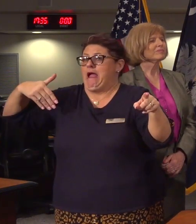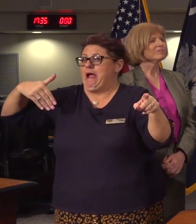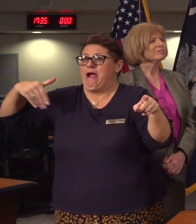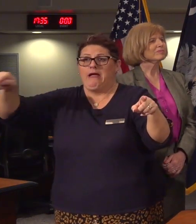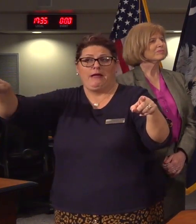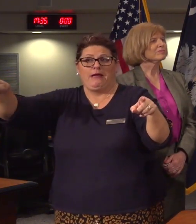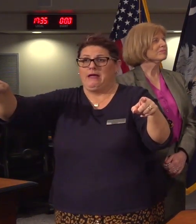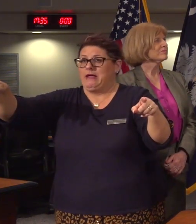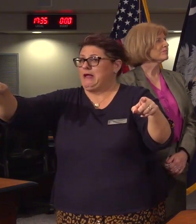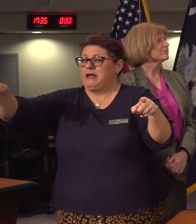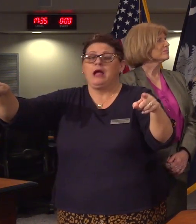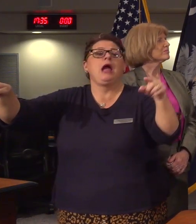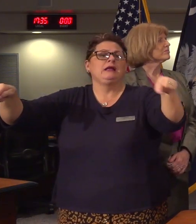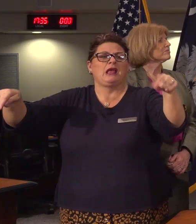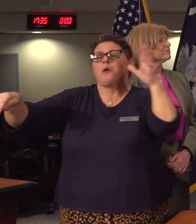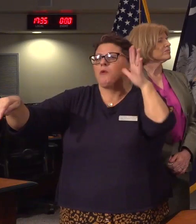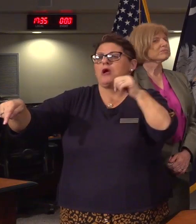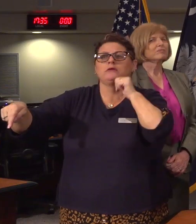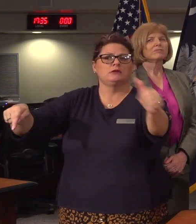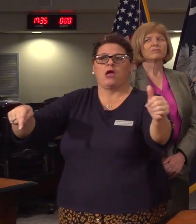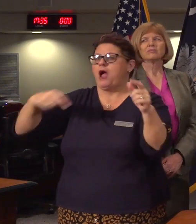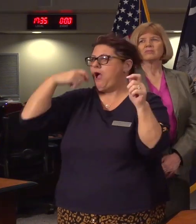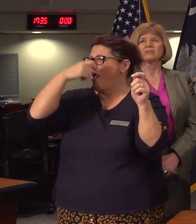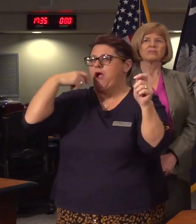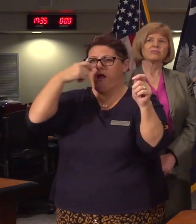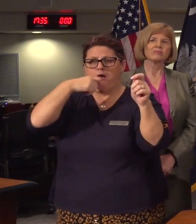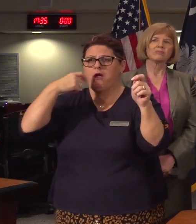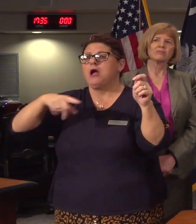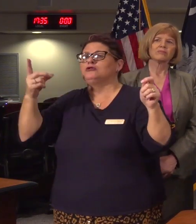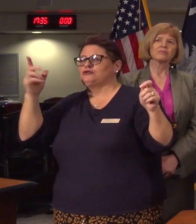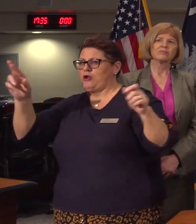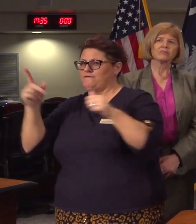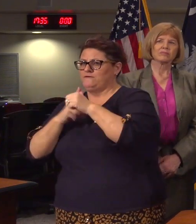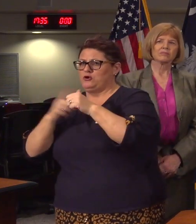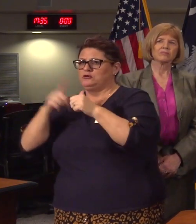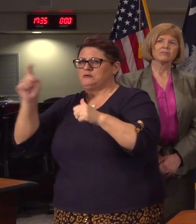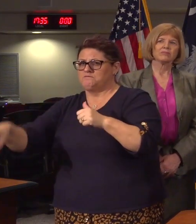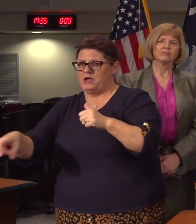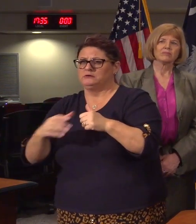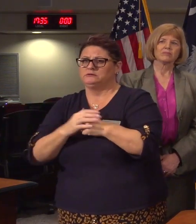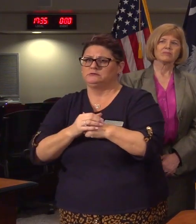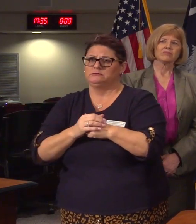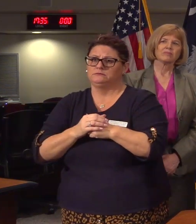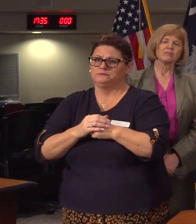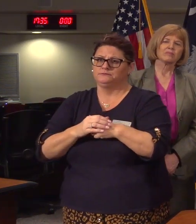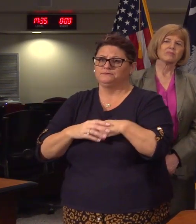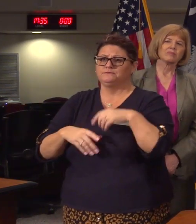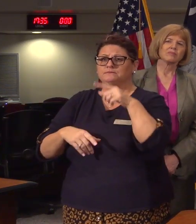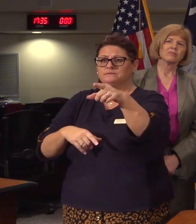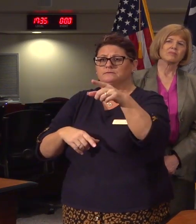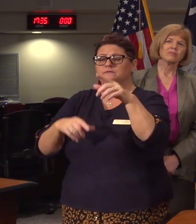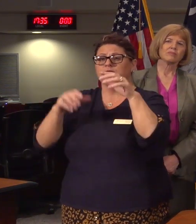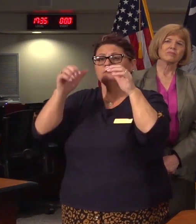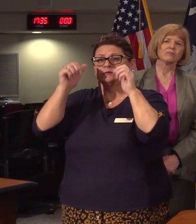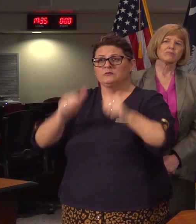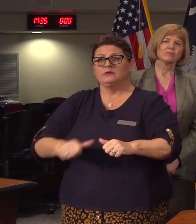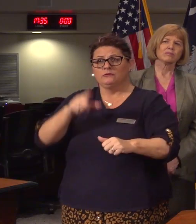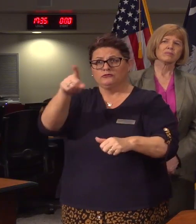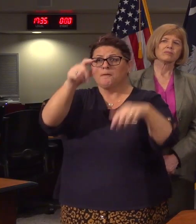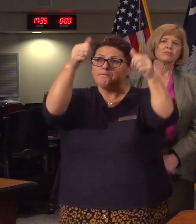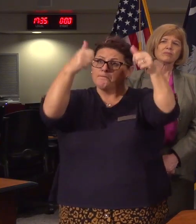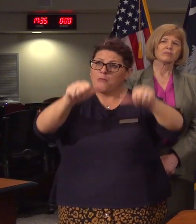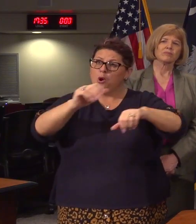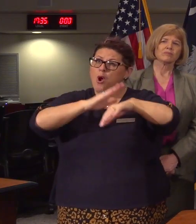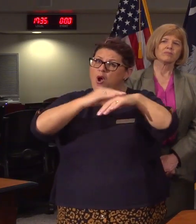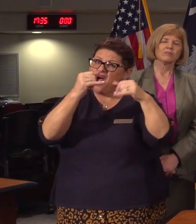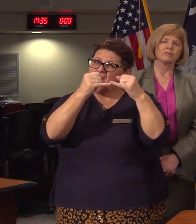then they will be turned away. As these tests ma'am. become more widely available, can you post online where they can get tests?